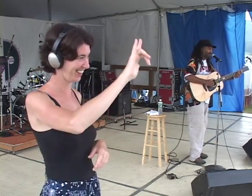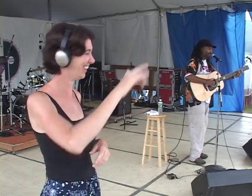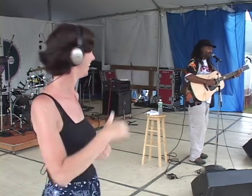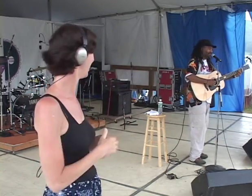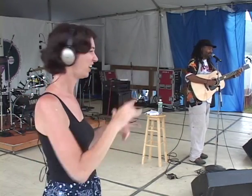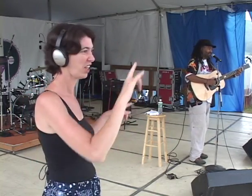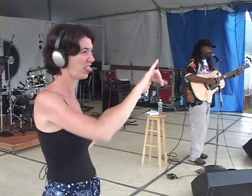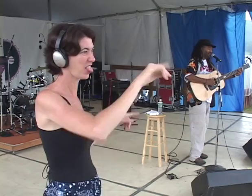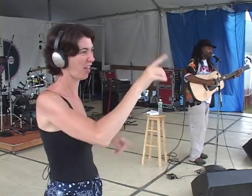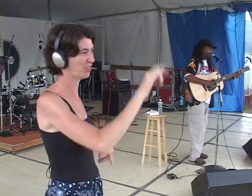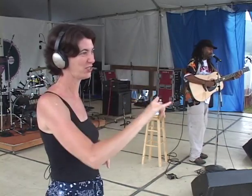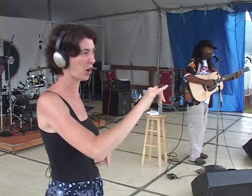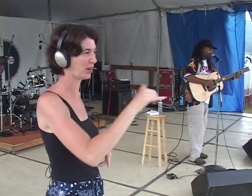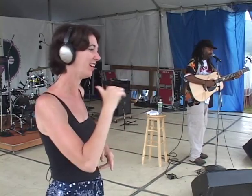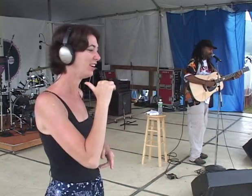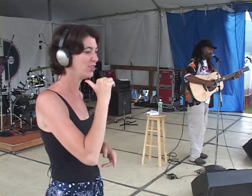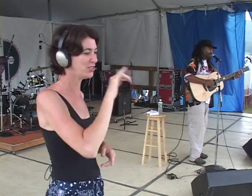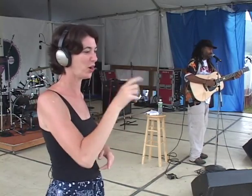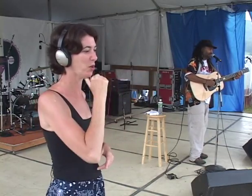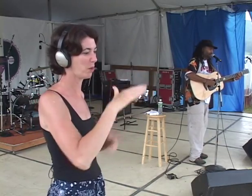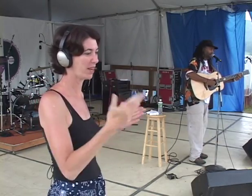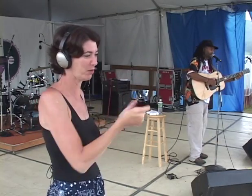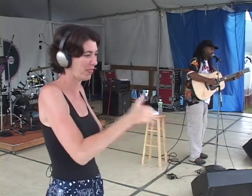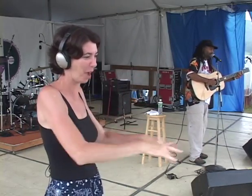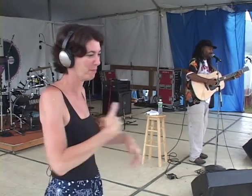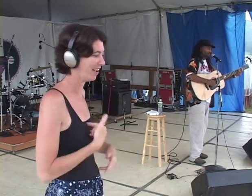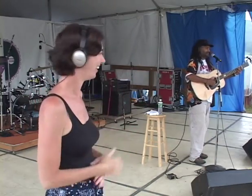I mean, you love you, Jody. Jody wouldn't be up here if it wasn't for me.